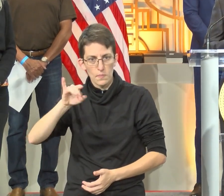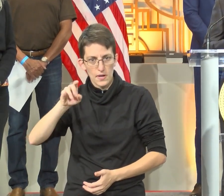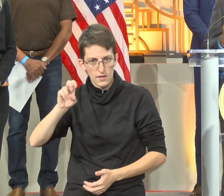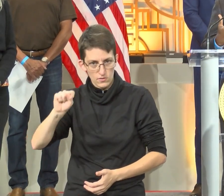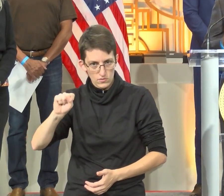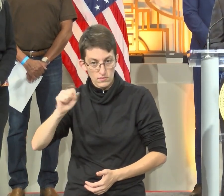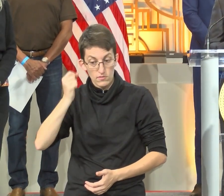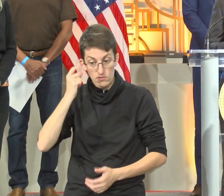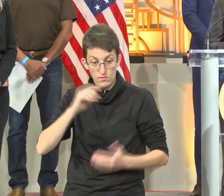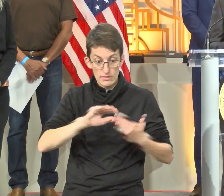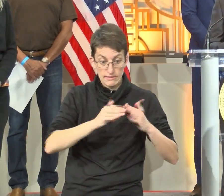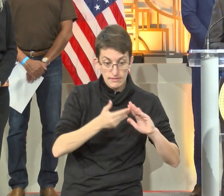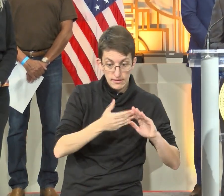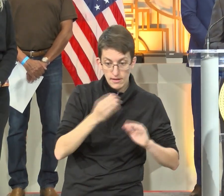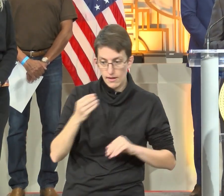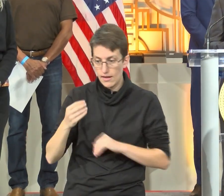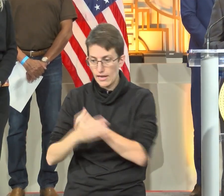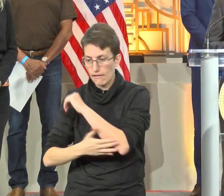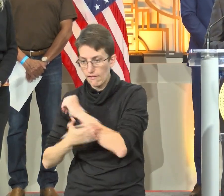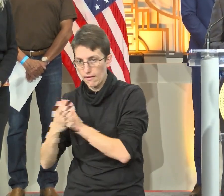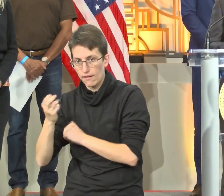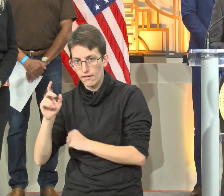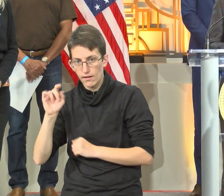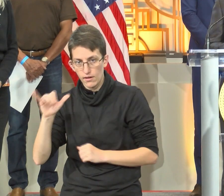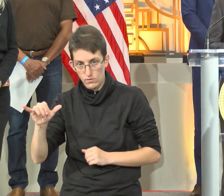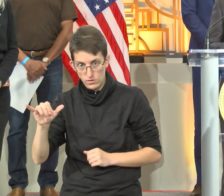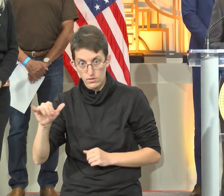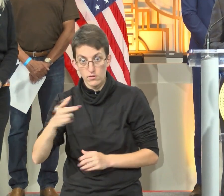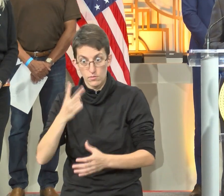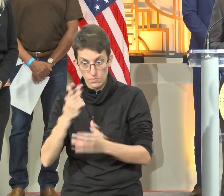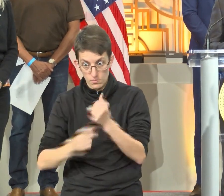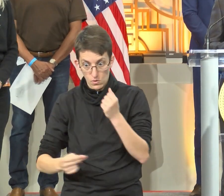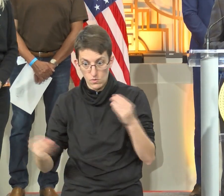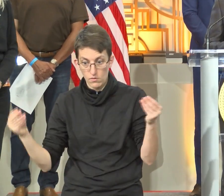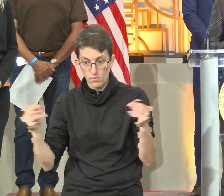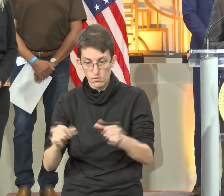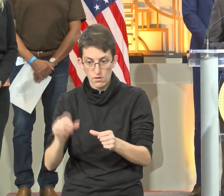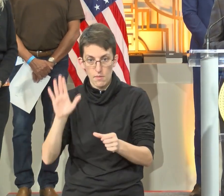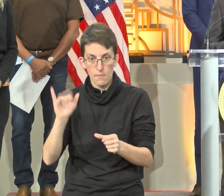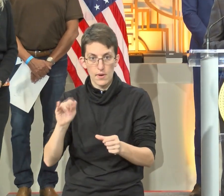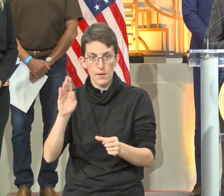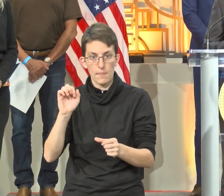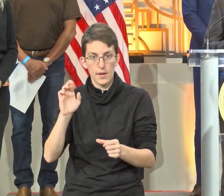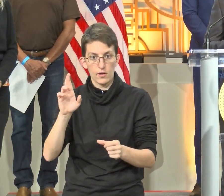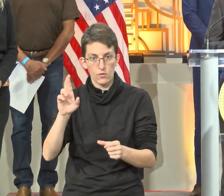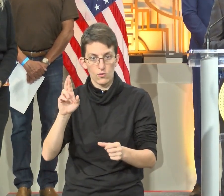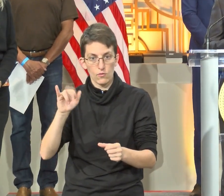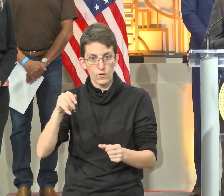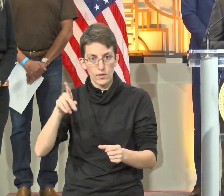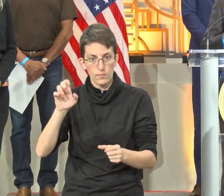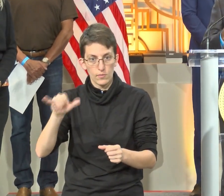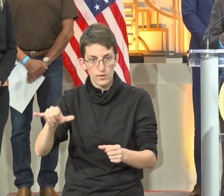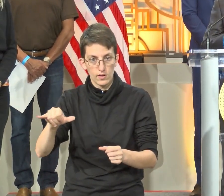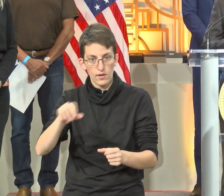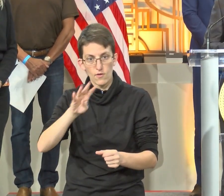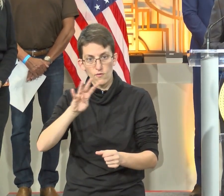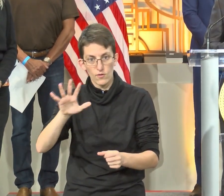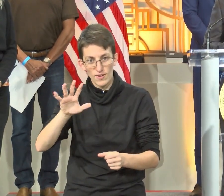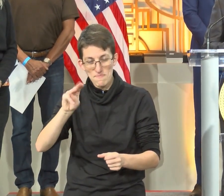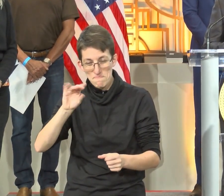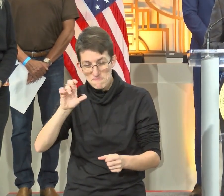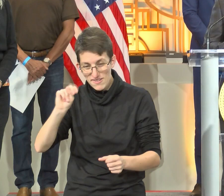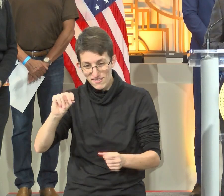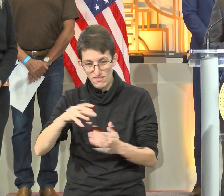city's program and the county's program, both being administered by BakerRipley, you're talking about $45 million in cash